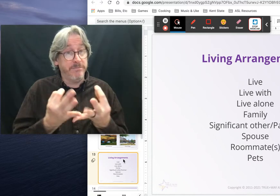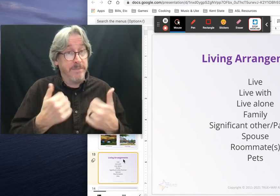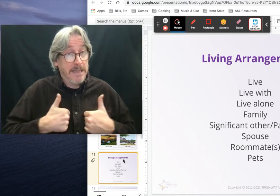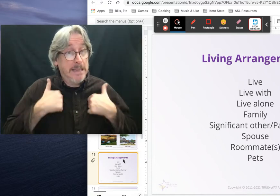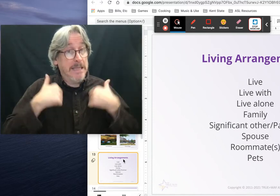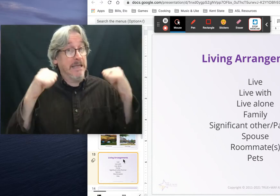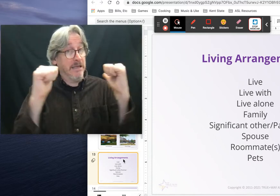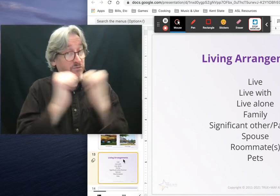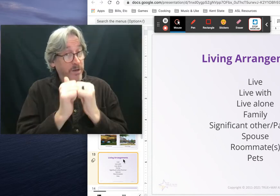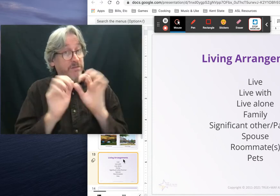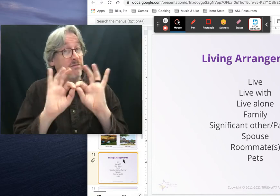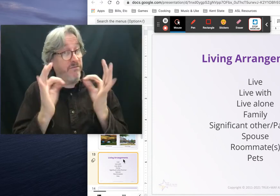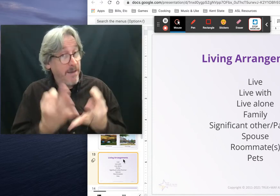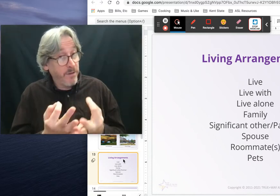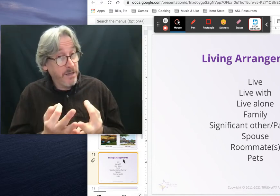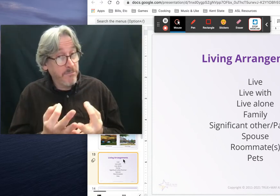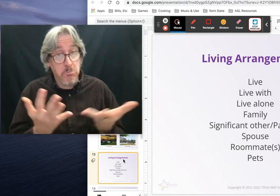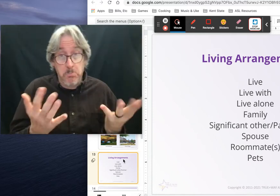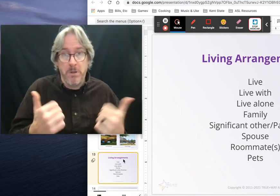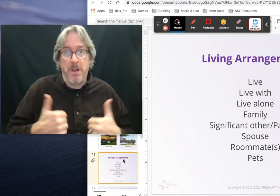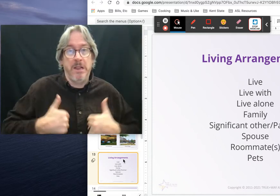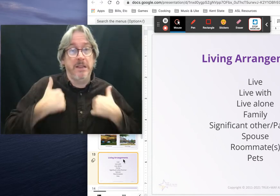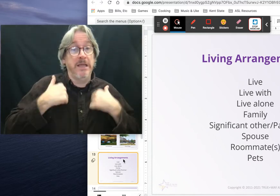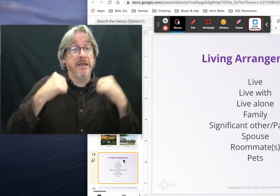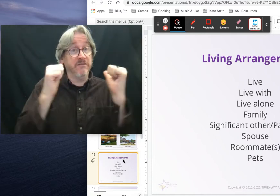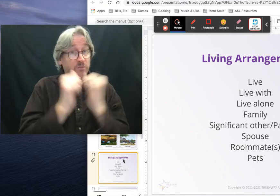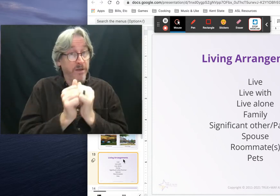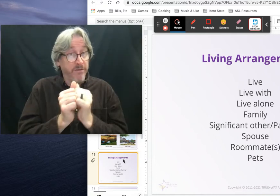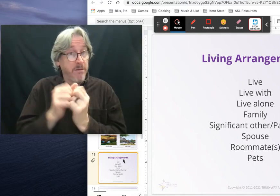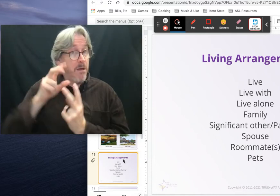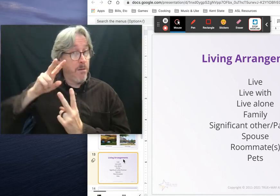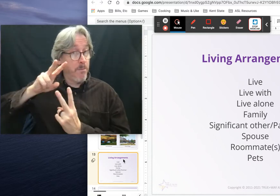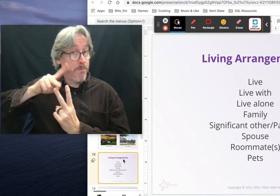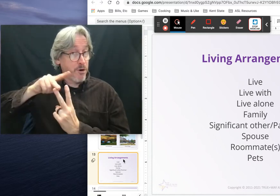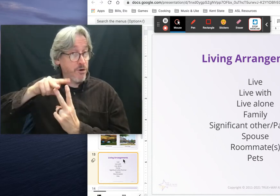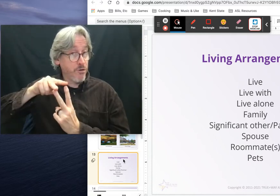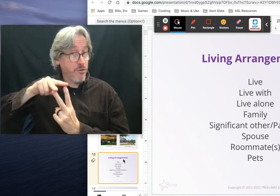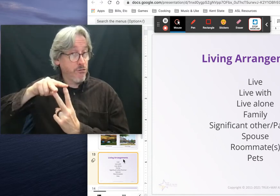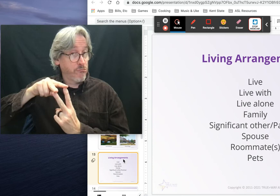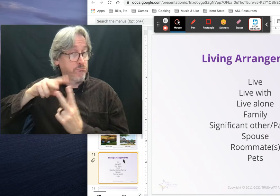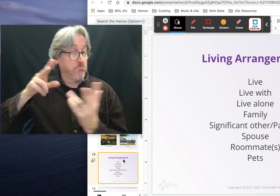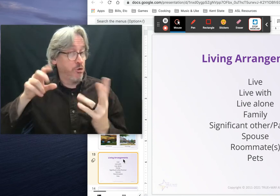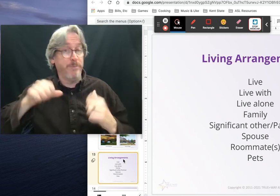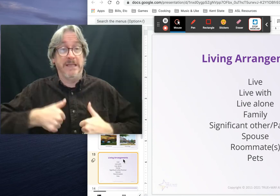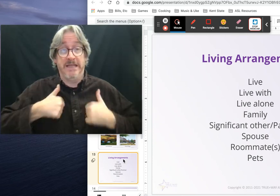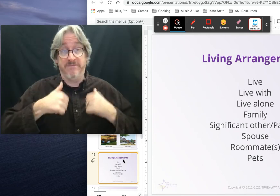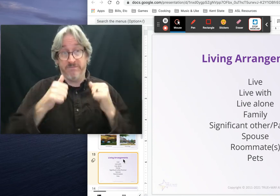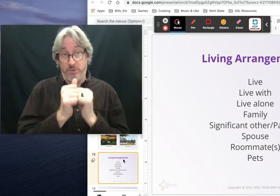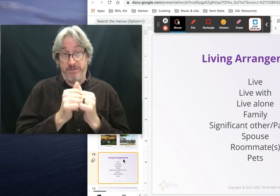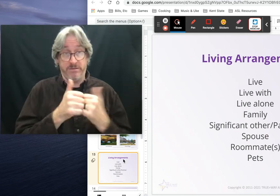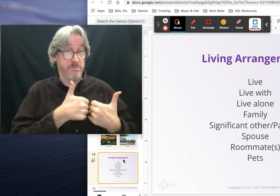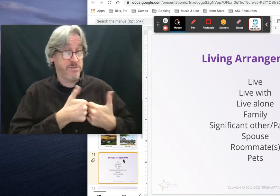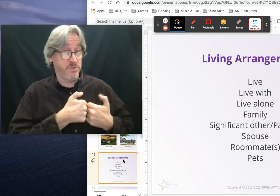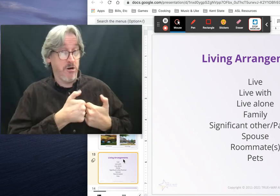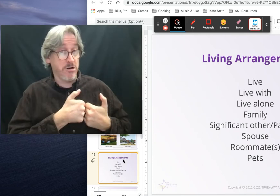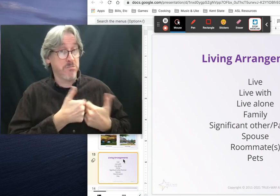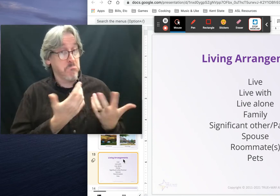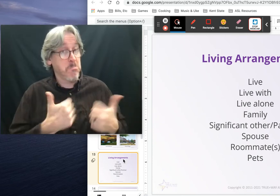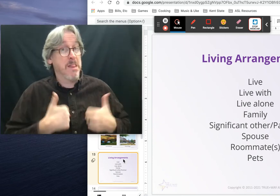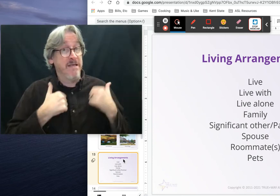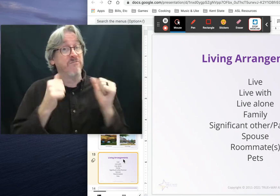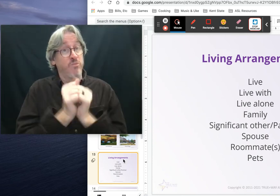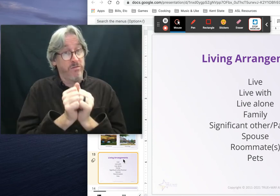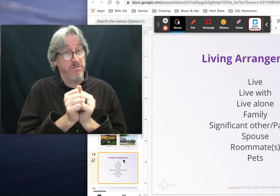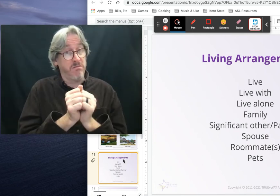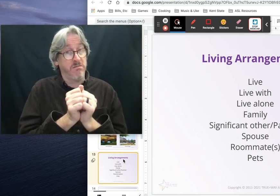Family, live with family, live with partner, could be live with sweetheart,